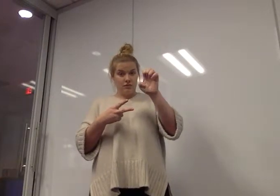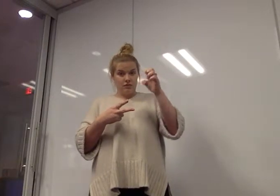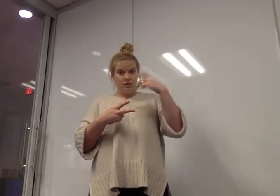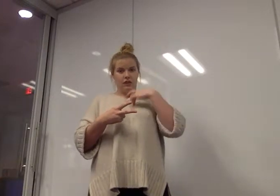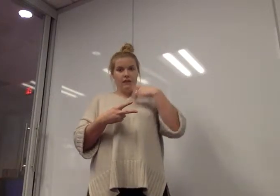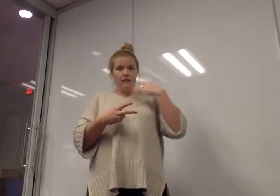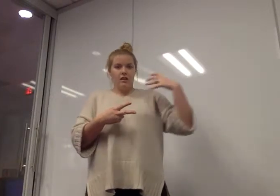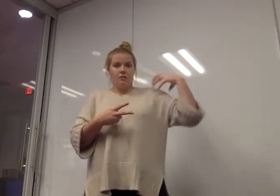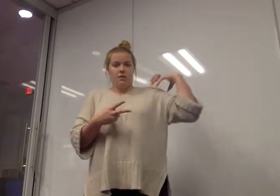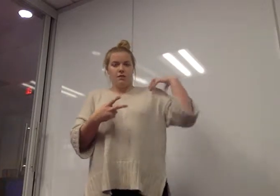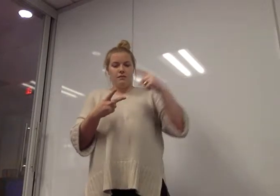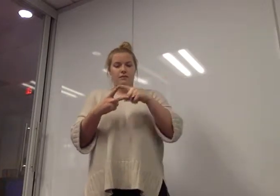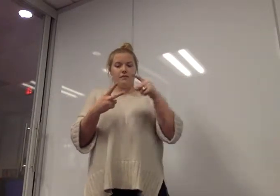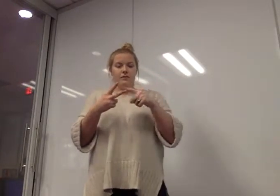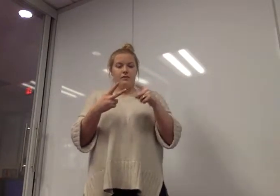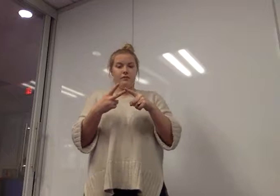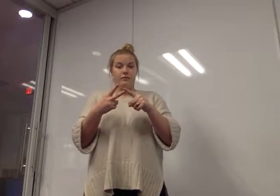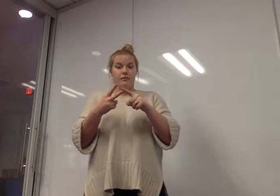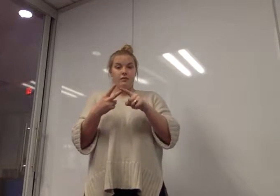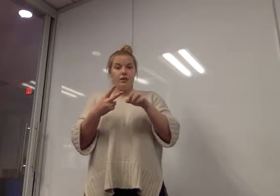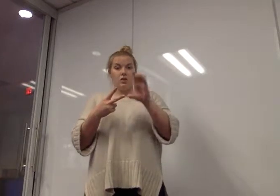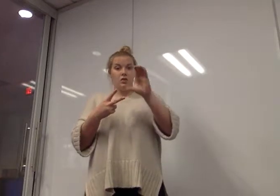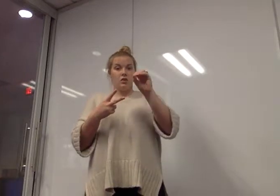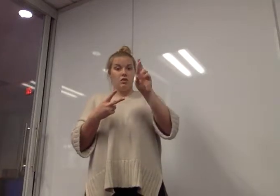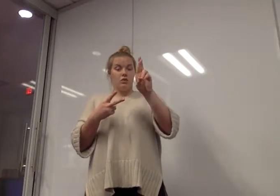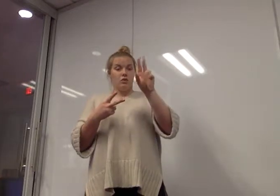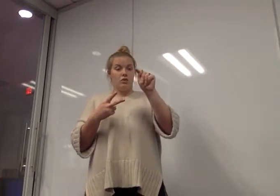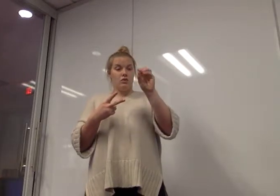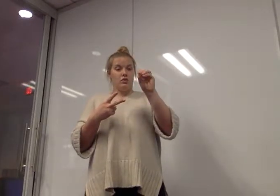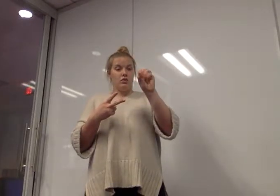hormone. So what we find is that